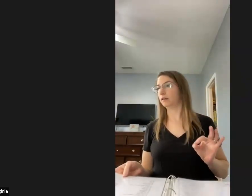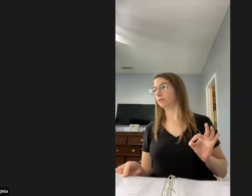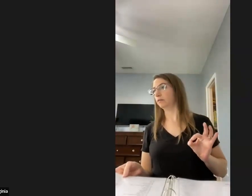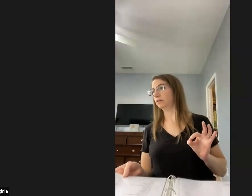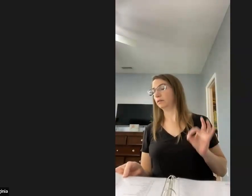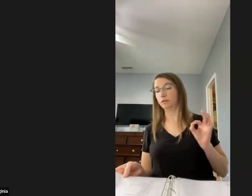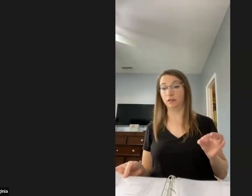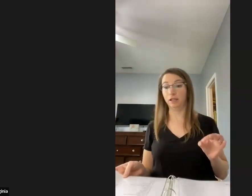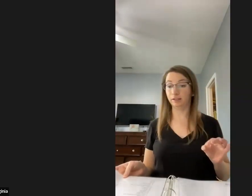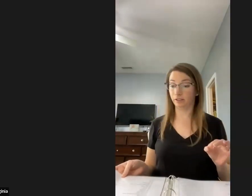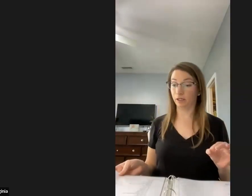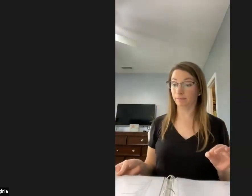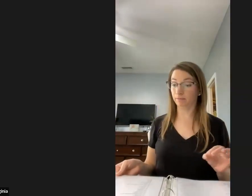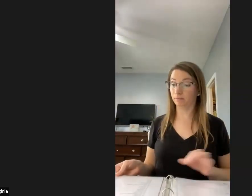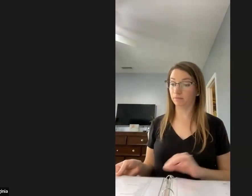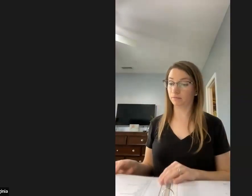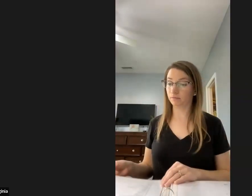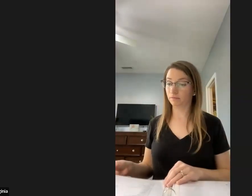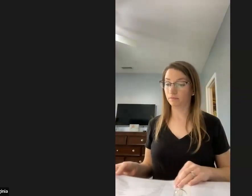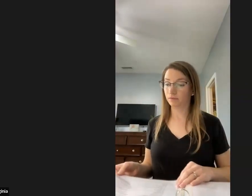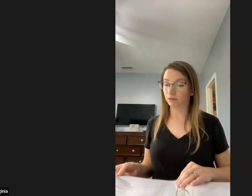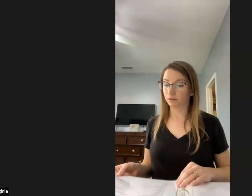have lots of time.